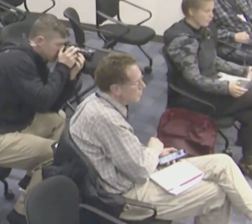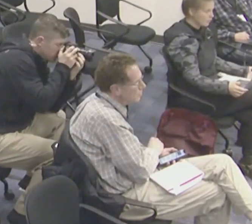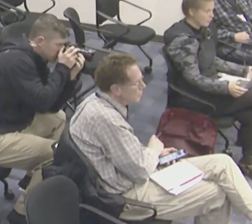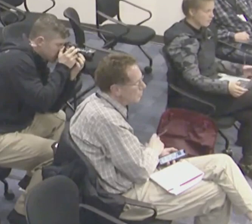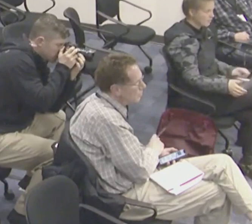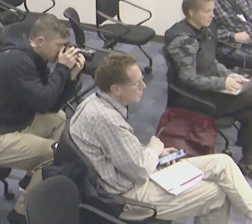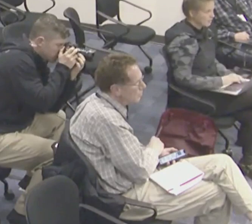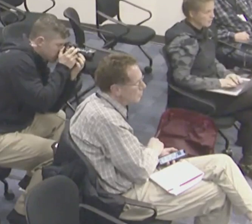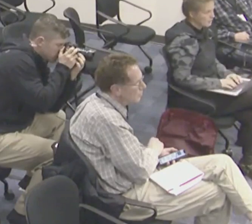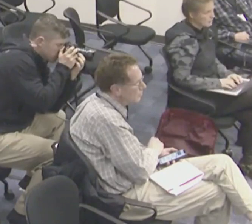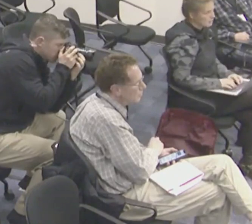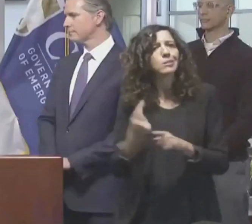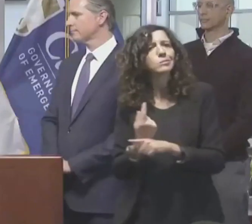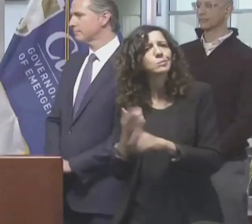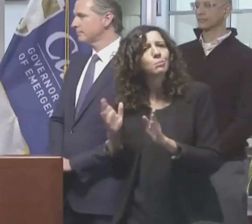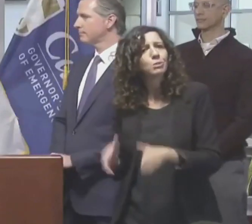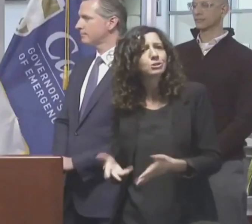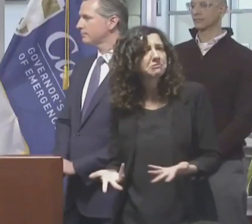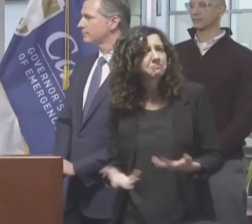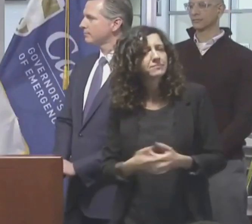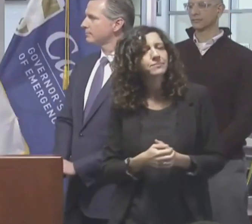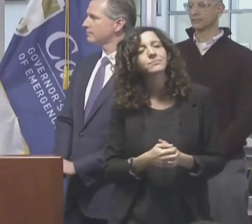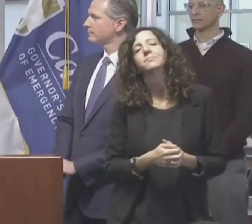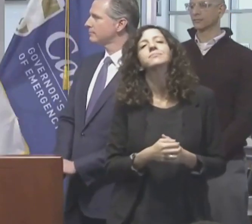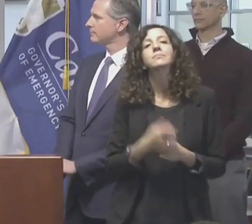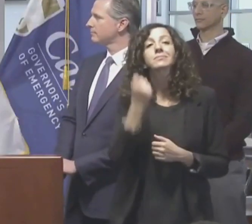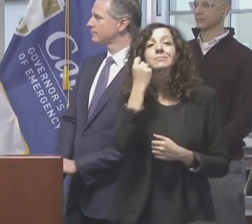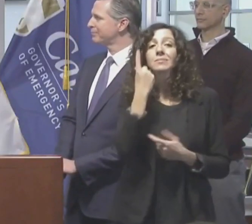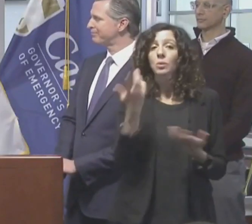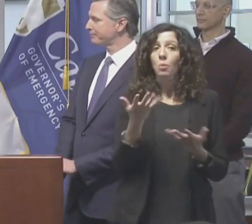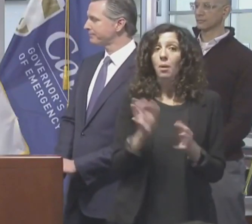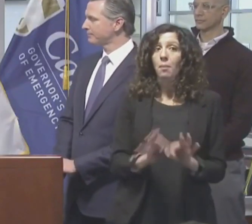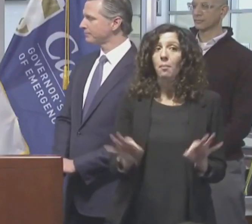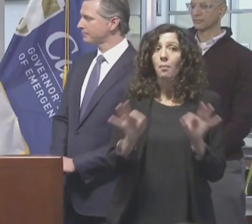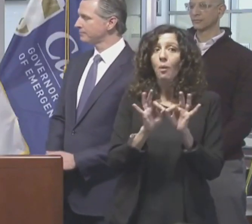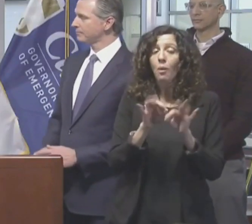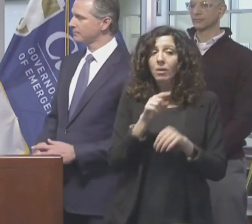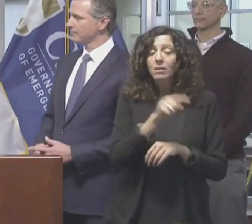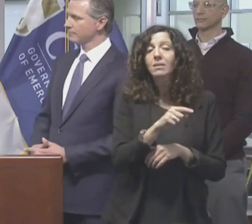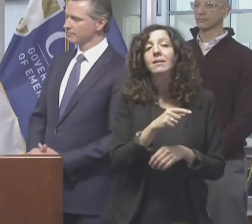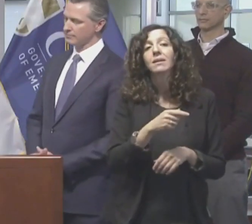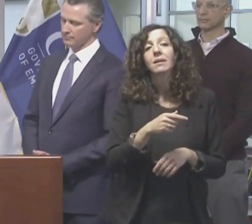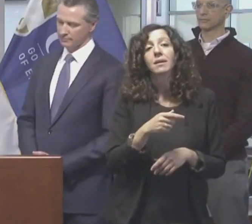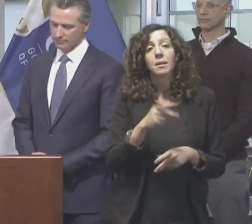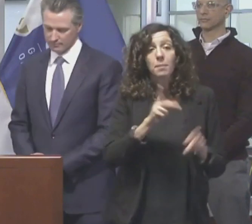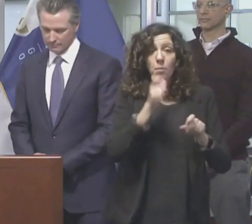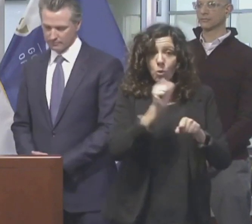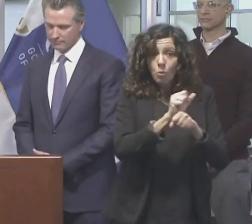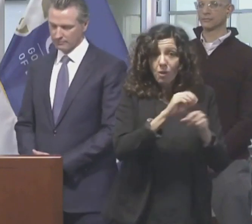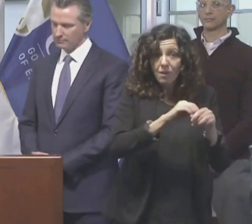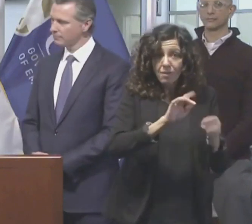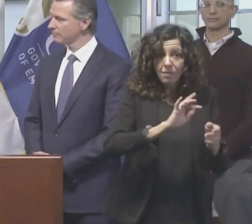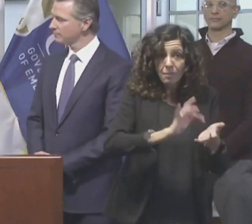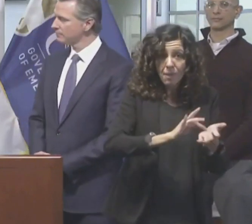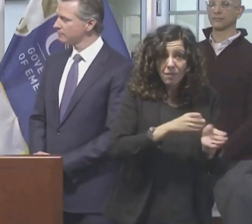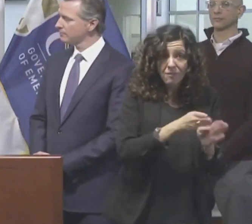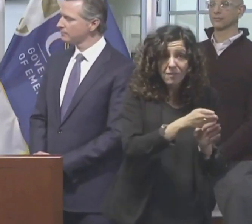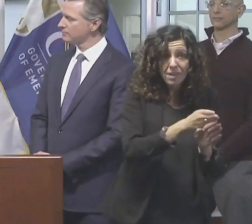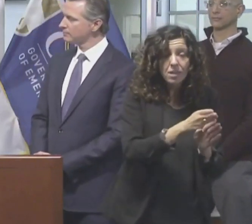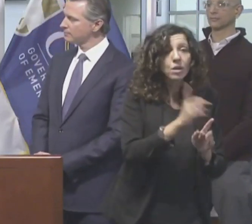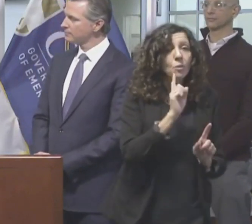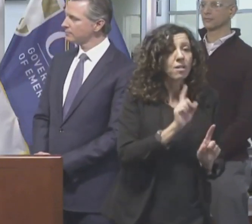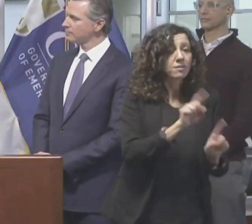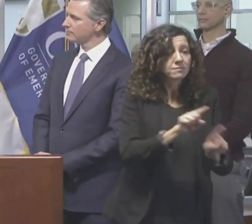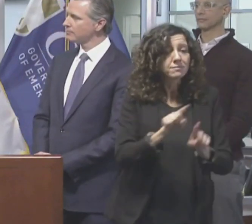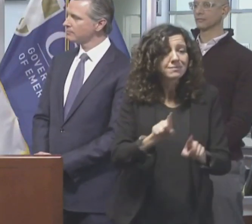general public? So what's so very important about healthcare workers is that constantly they're going from one patient to the next patient, and those patients that they care for are